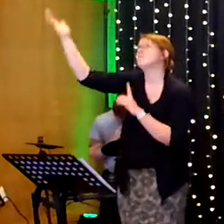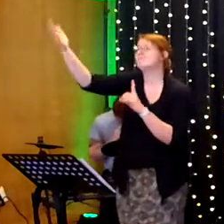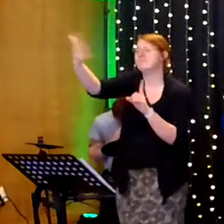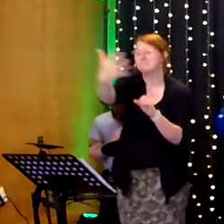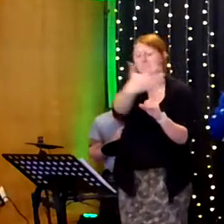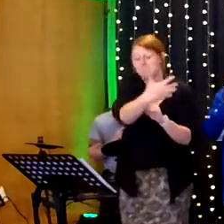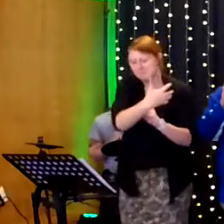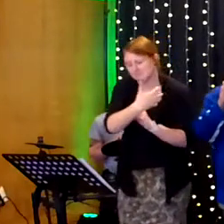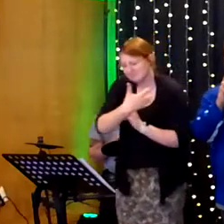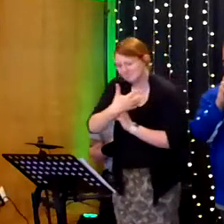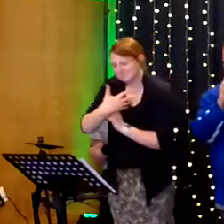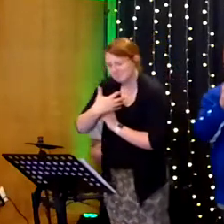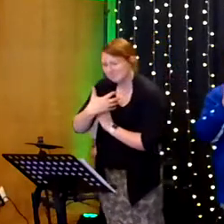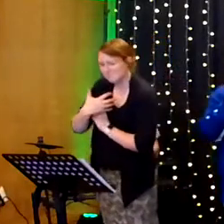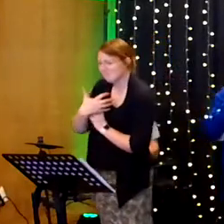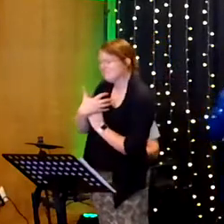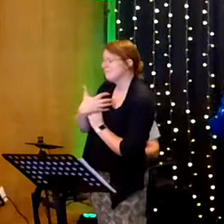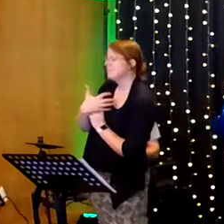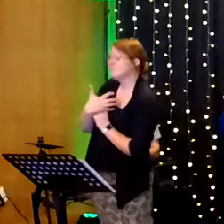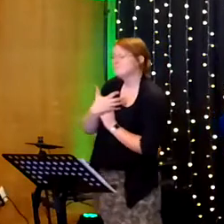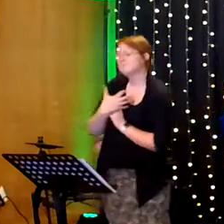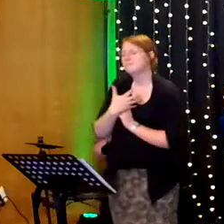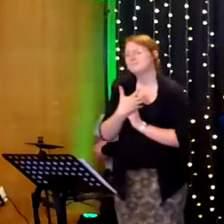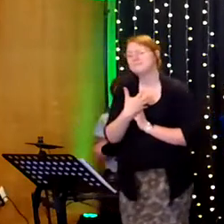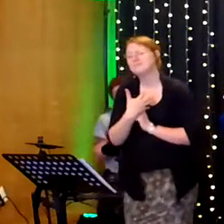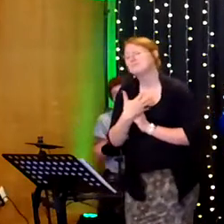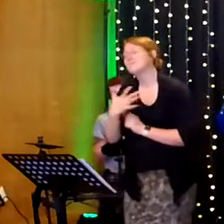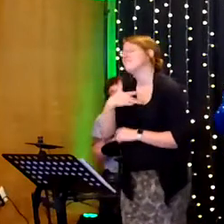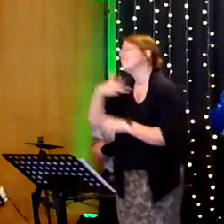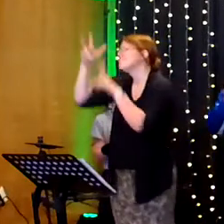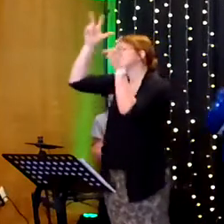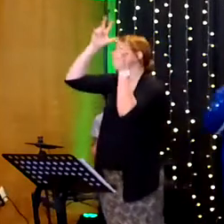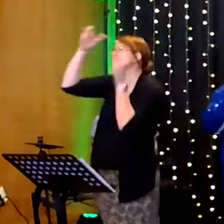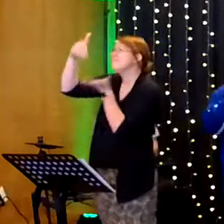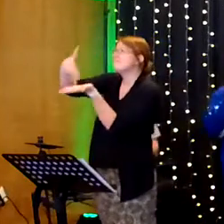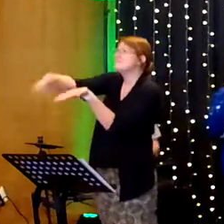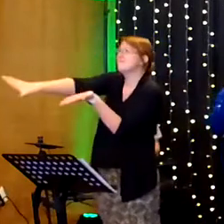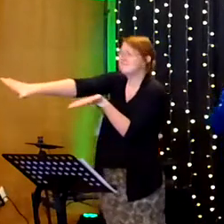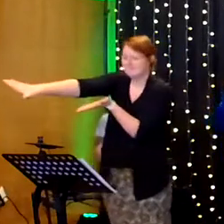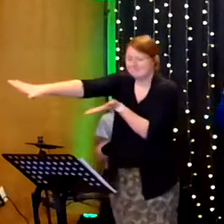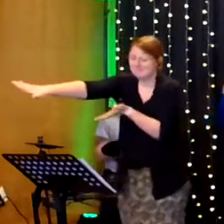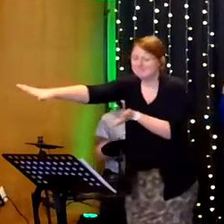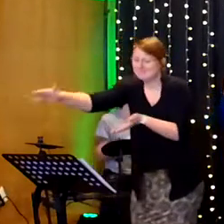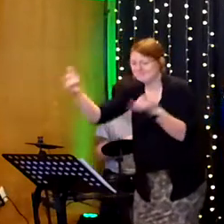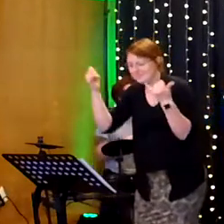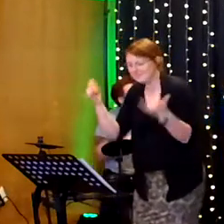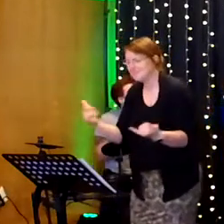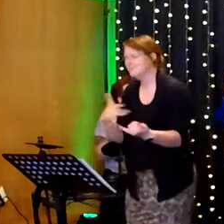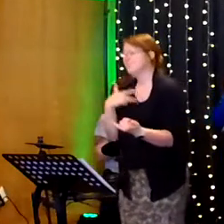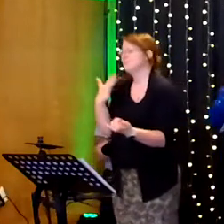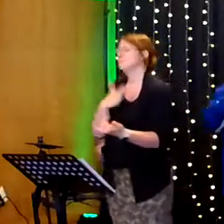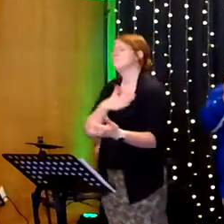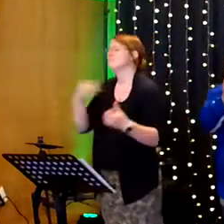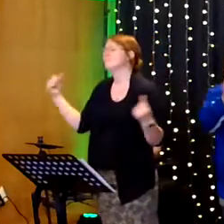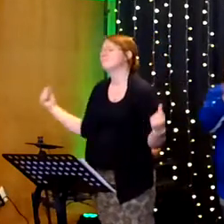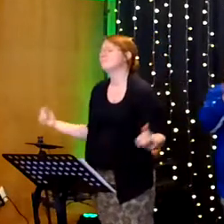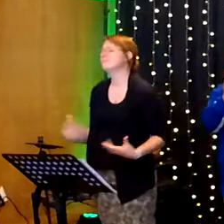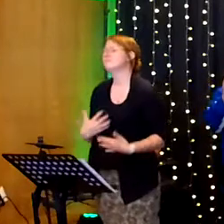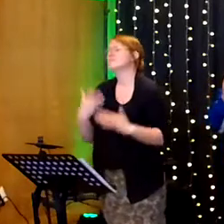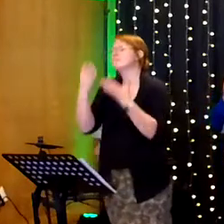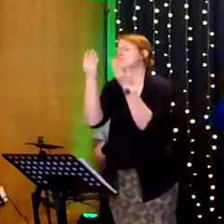of deliverance from my enemies till